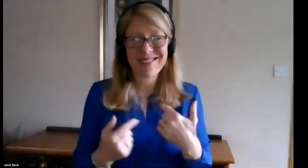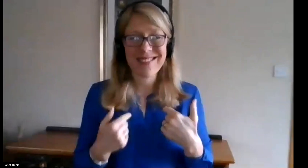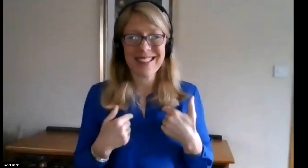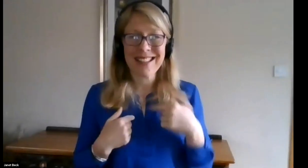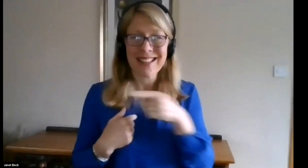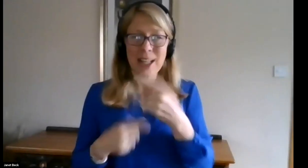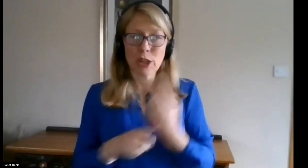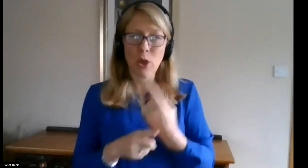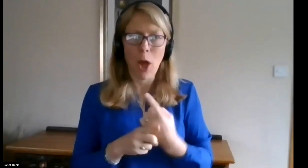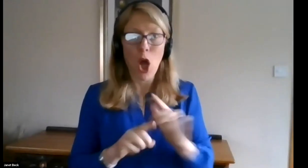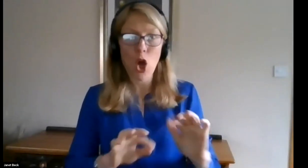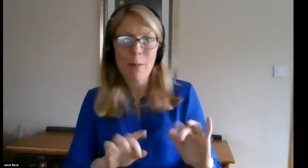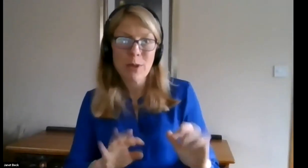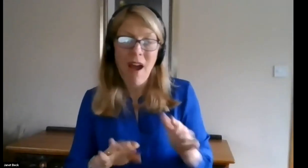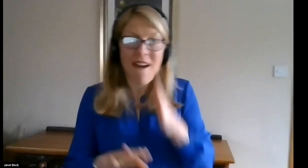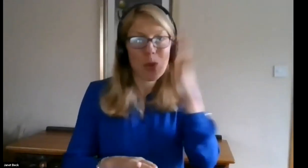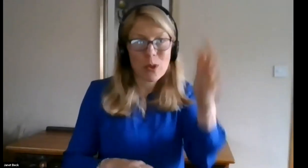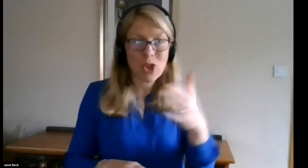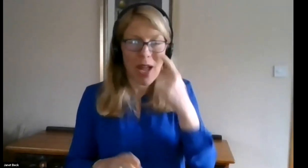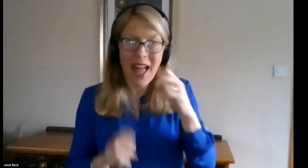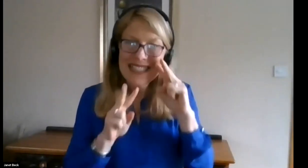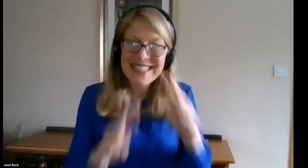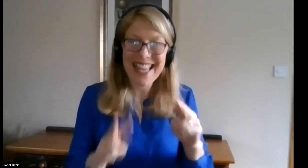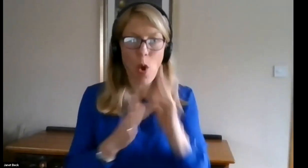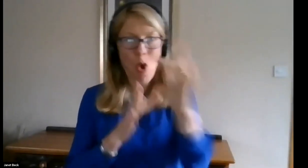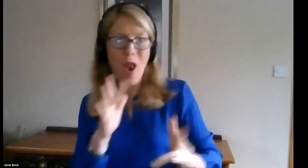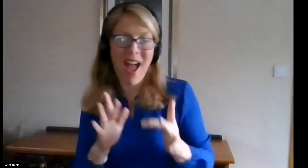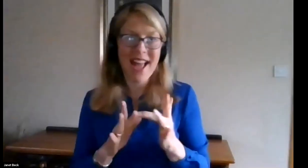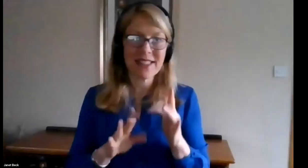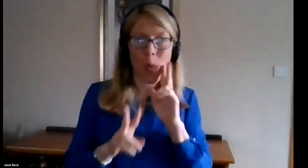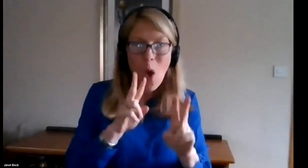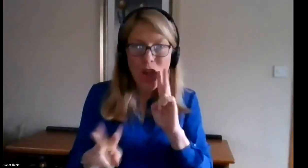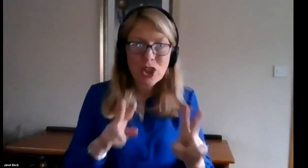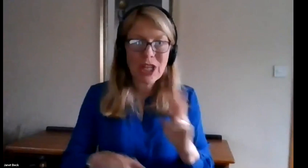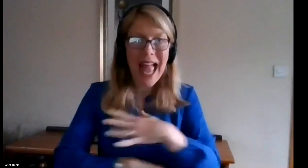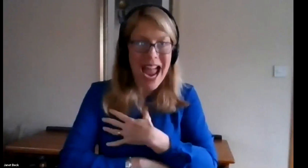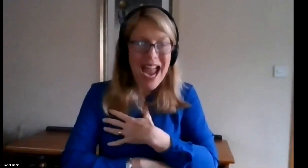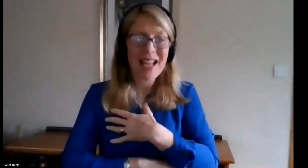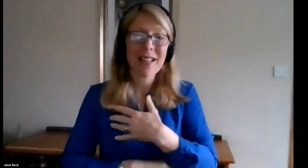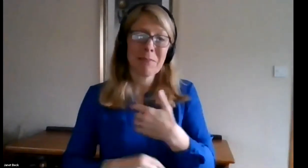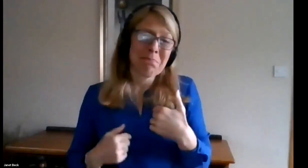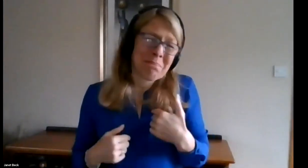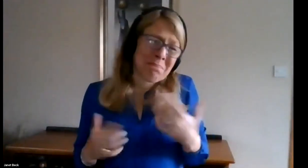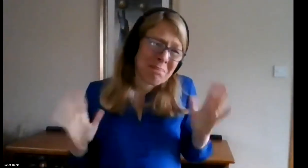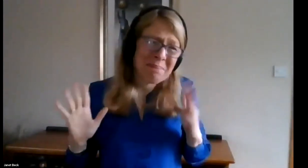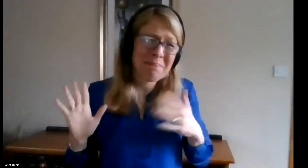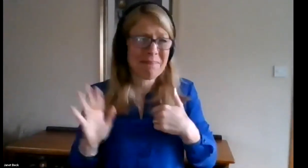all our problems. But what I think is it provides possibilities in terms of methodological advance,